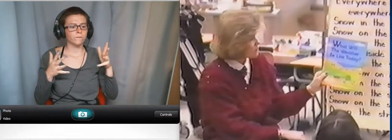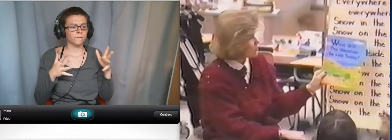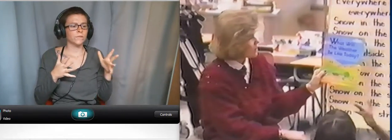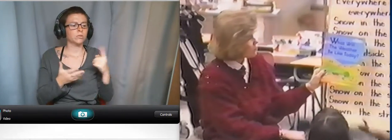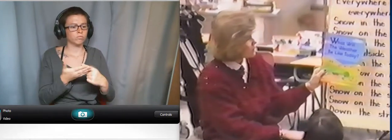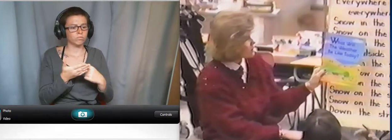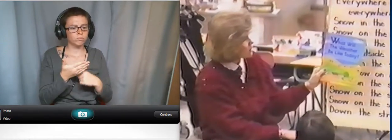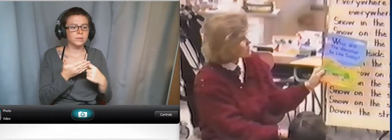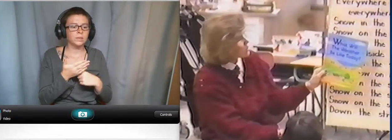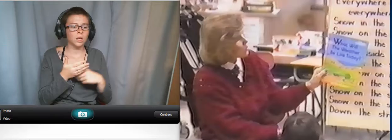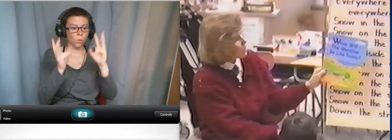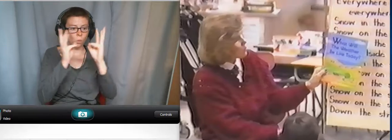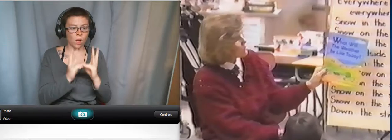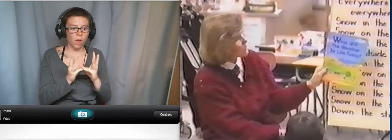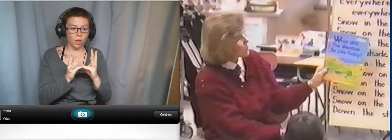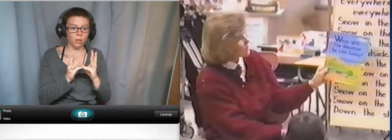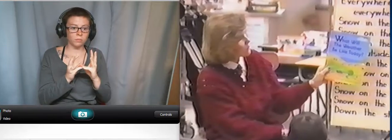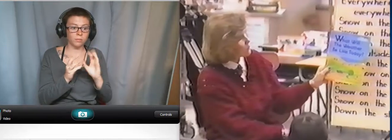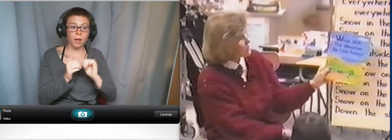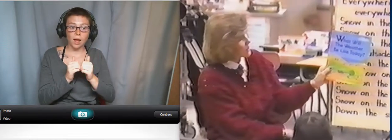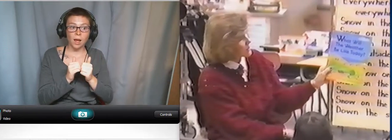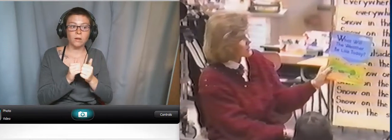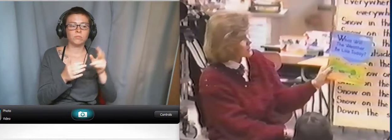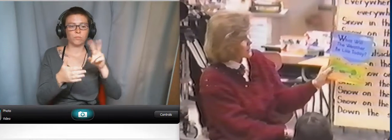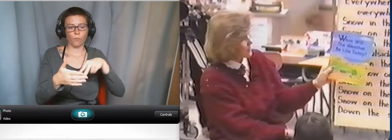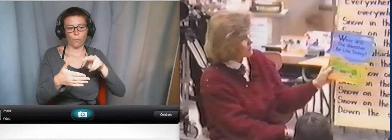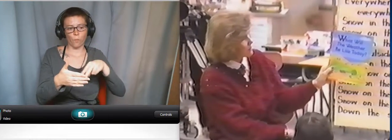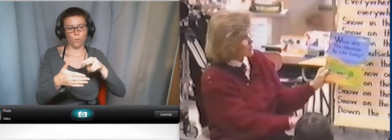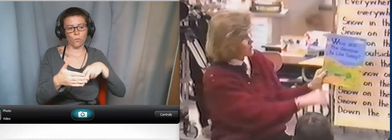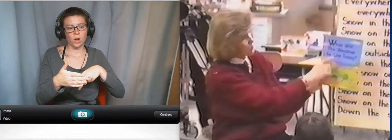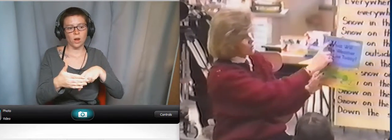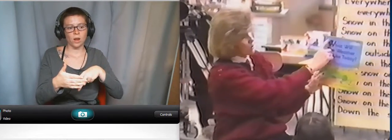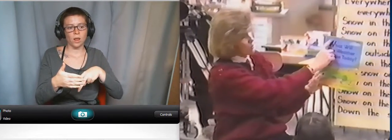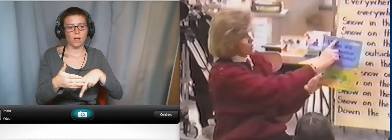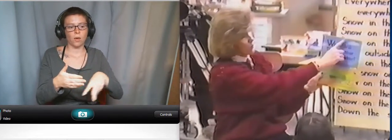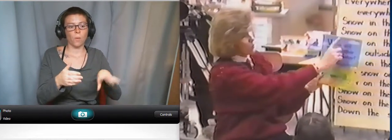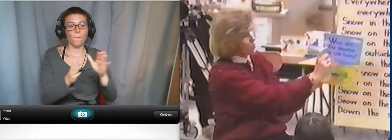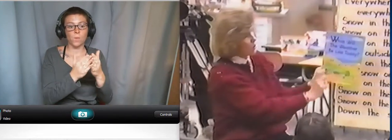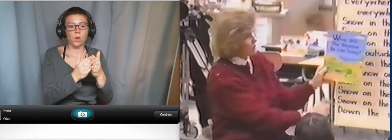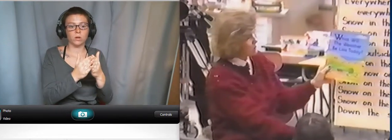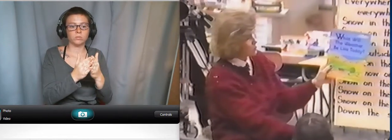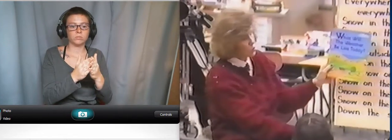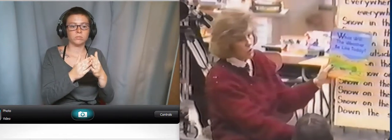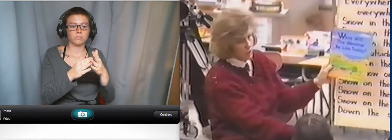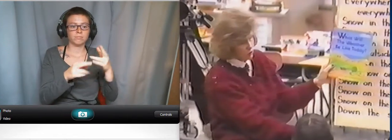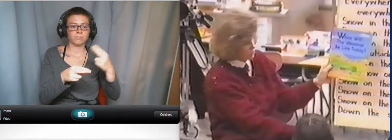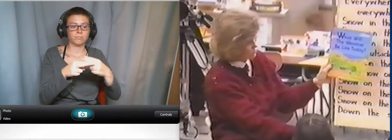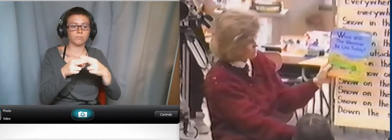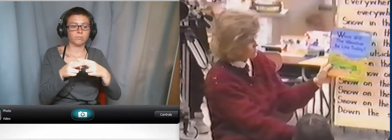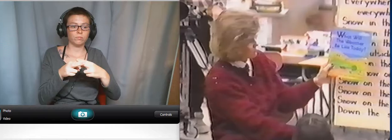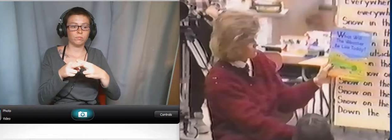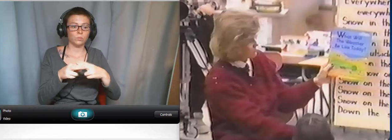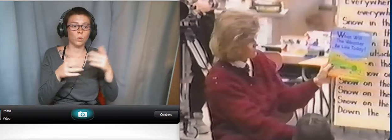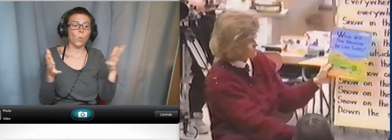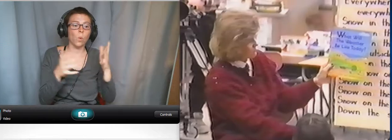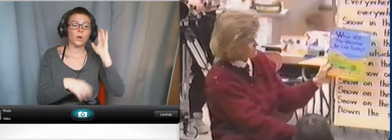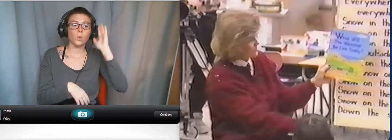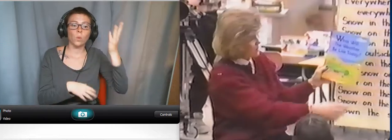about weather by reading What Will the Weather Be Like Today? It was written by Paul